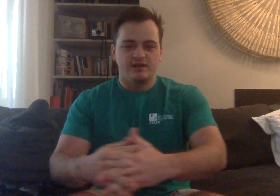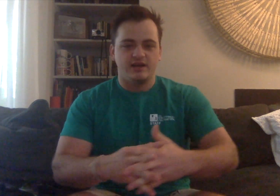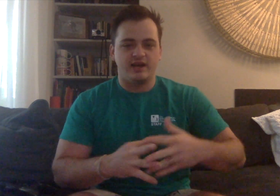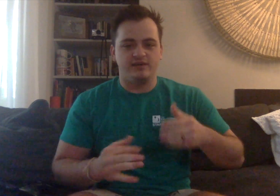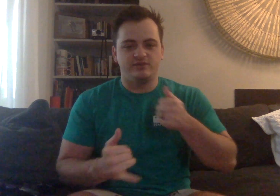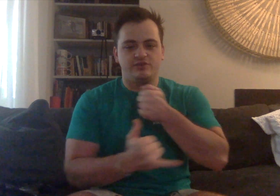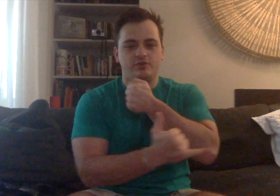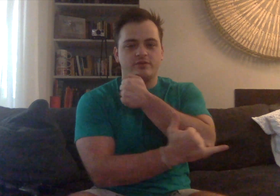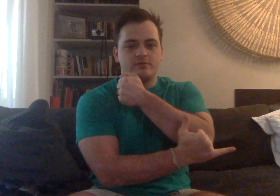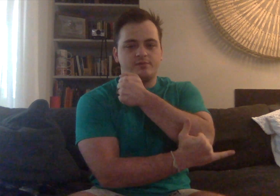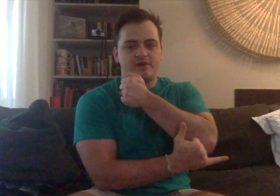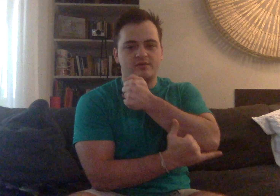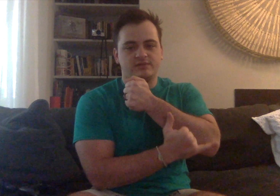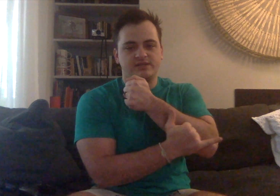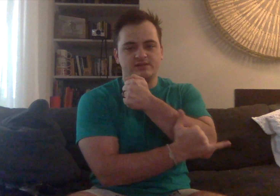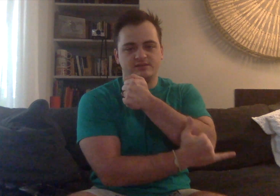and to the republic